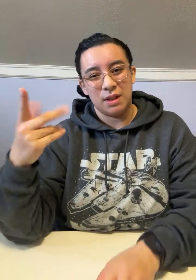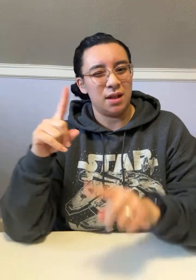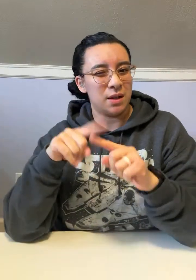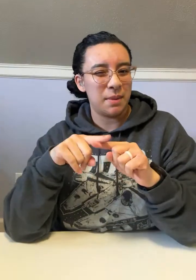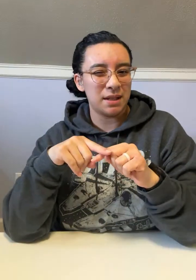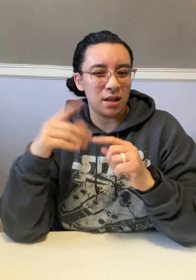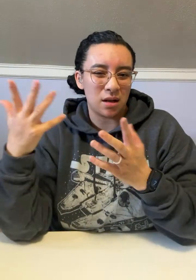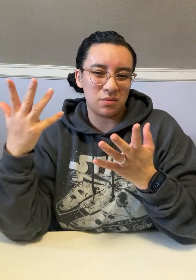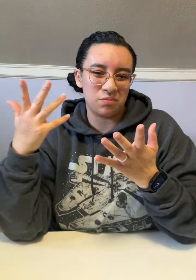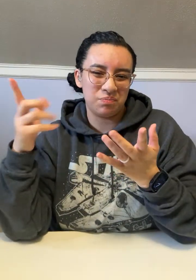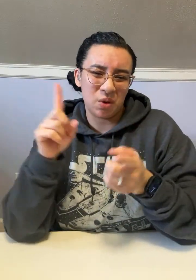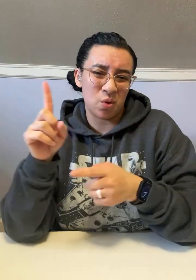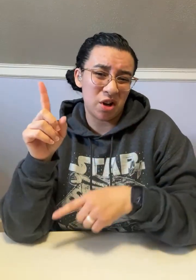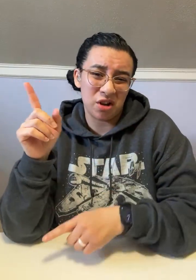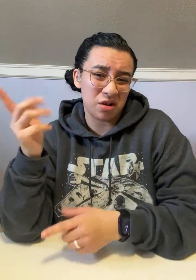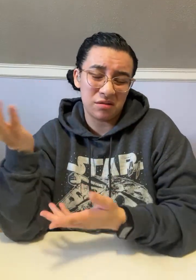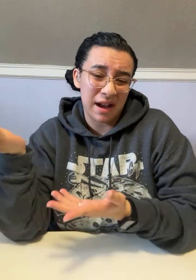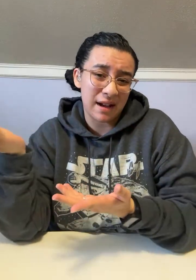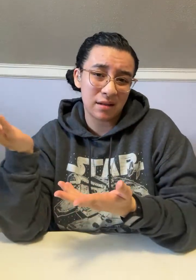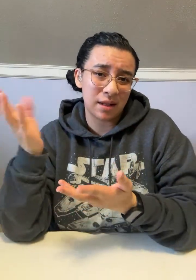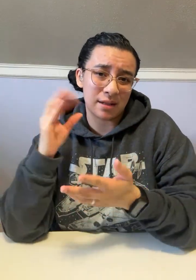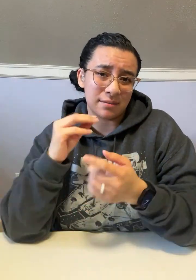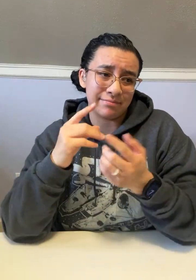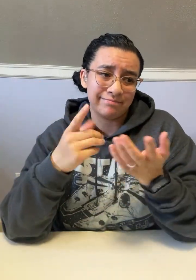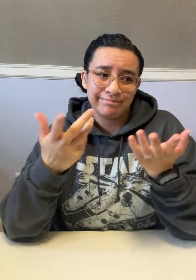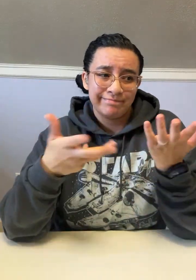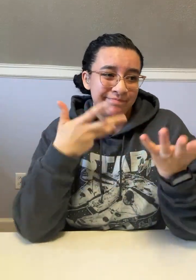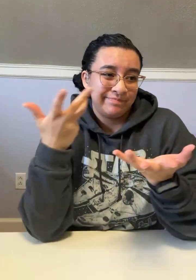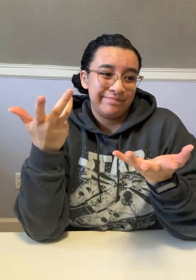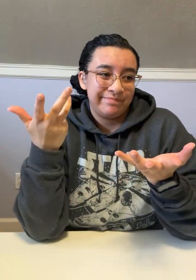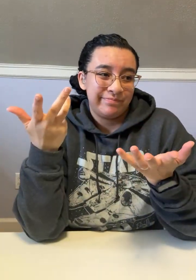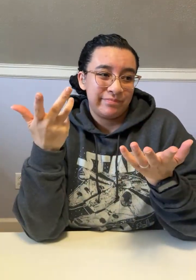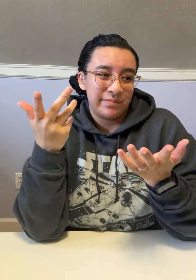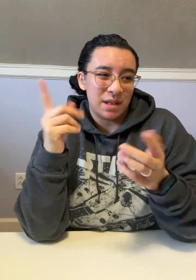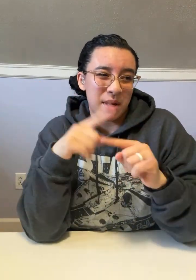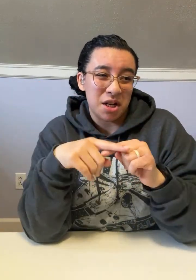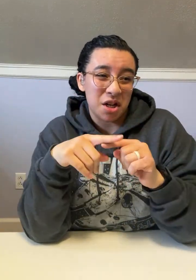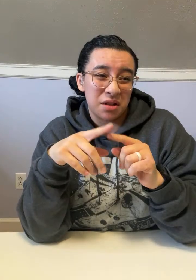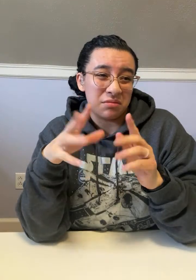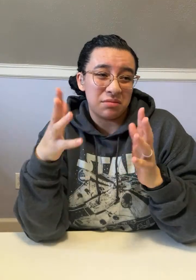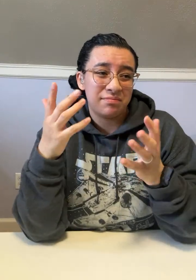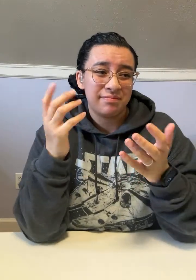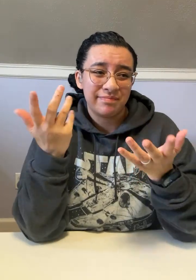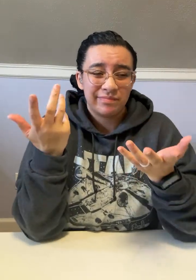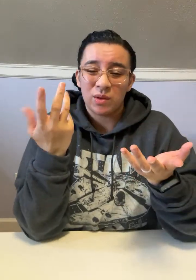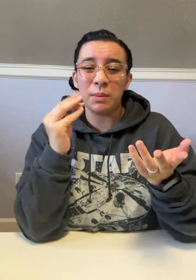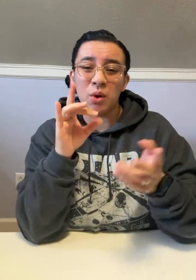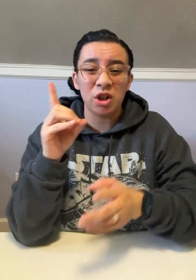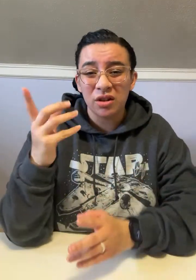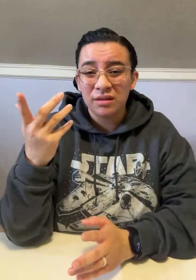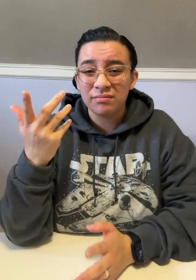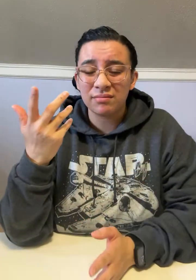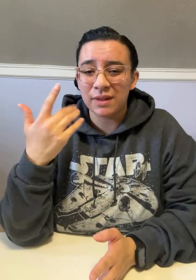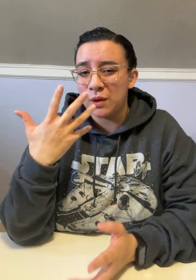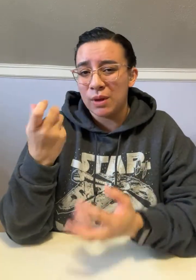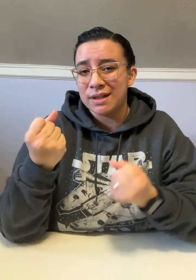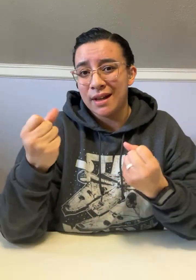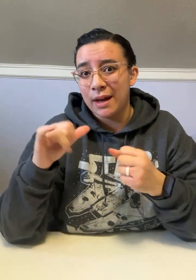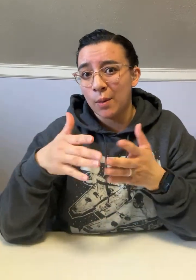it depends on where you're at and depending on what mood you're in, if you want to sign that way